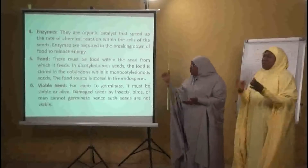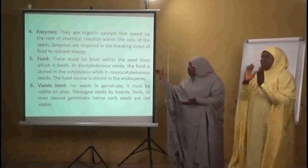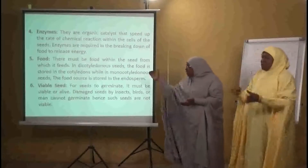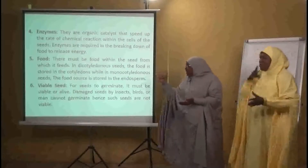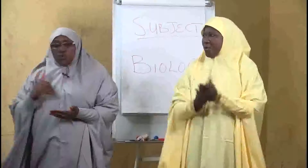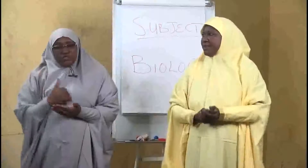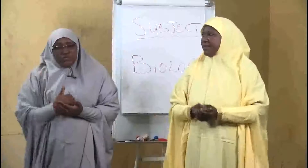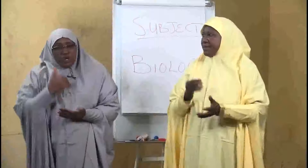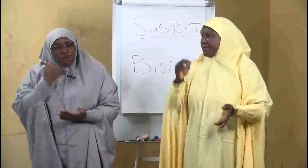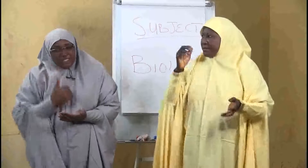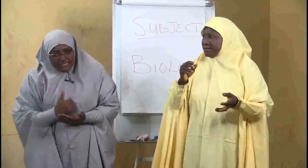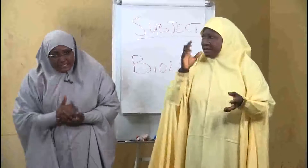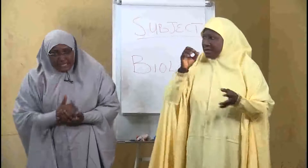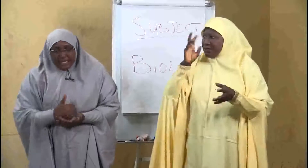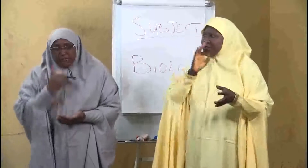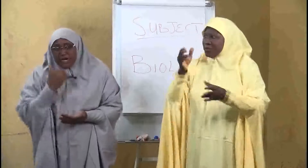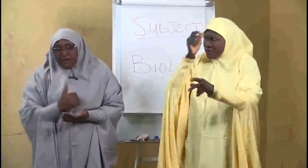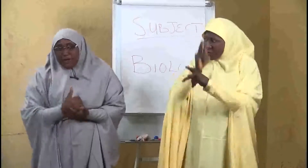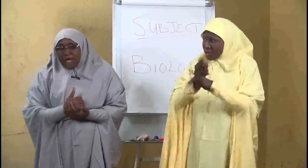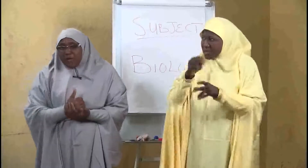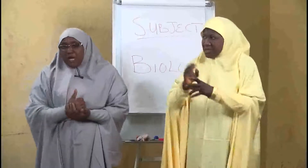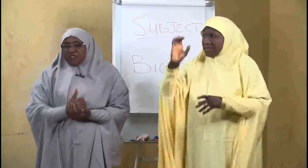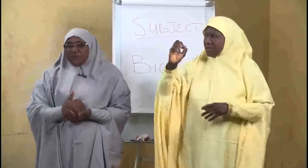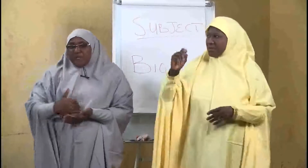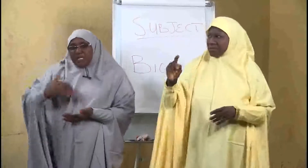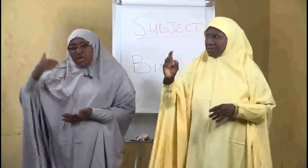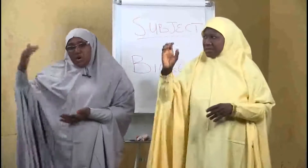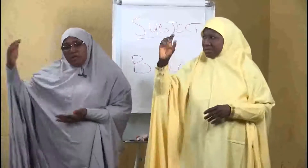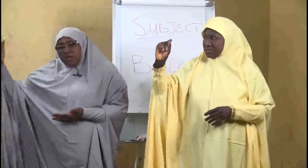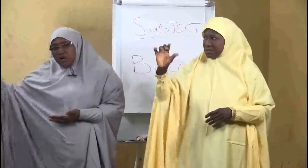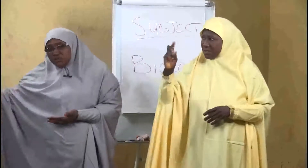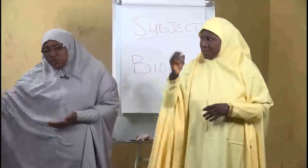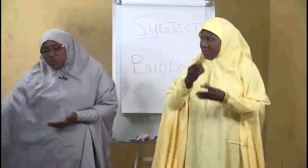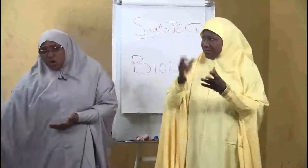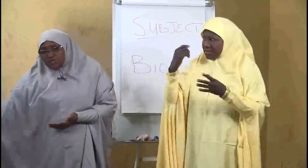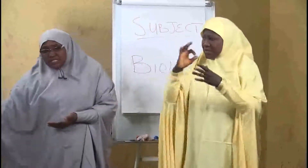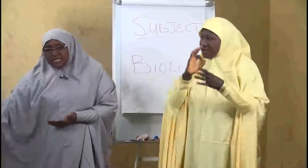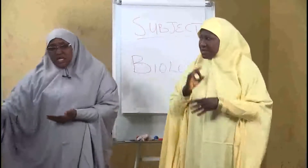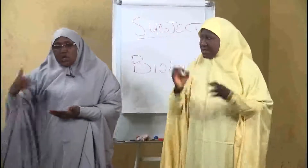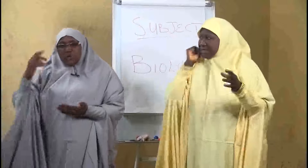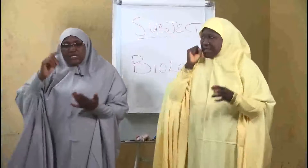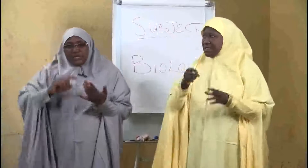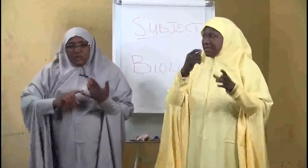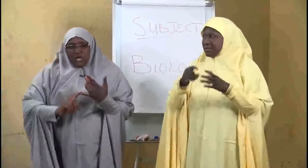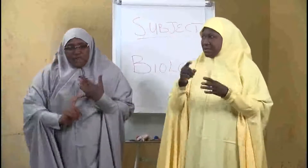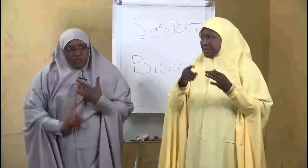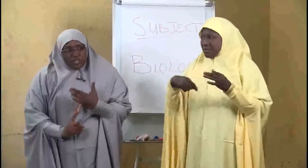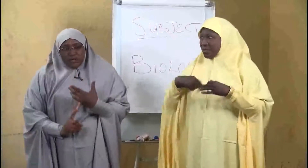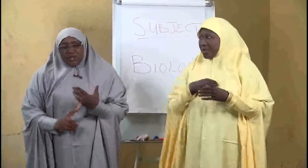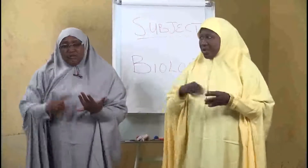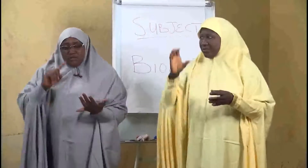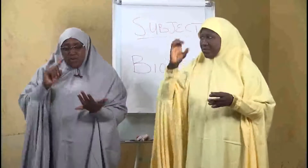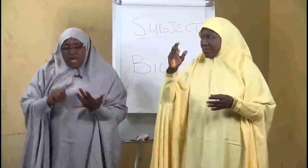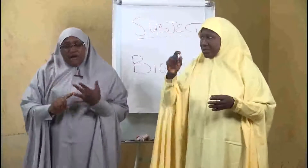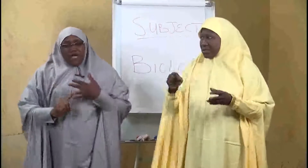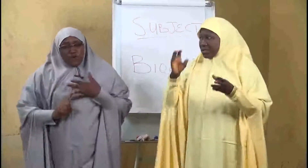is stored in the cotyledon of the seed. If you can remember when I was explaining structure of the seed, we said we have